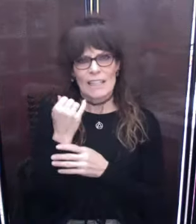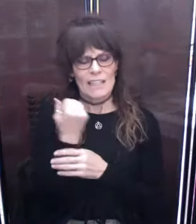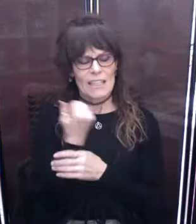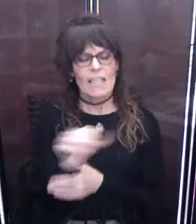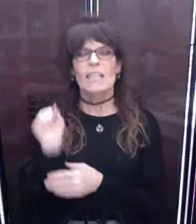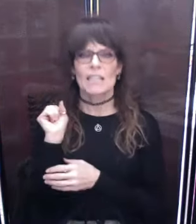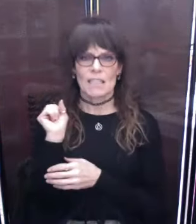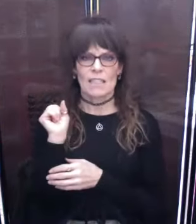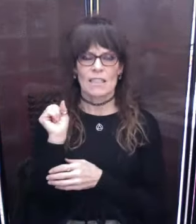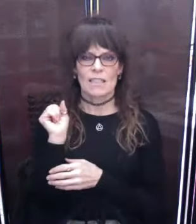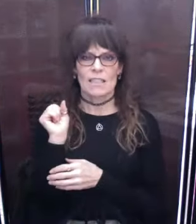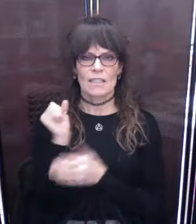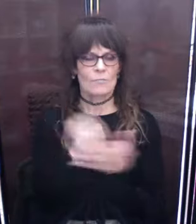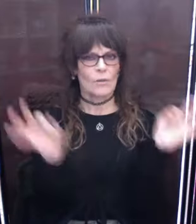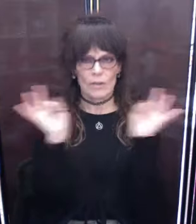bearing at all on what was going on.